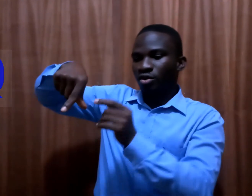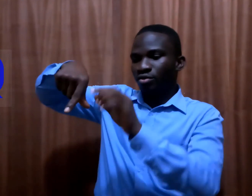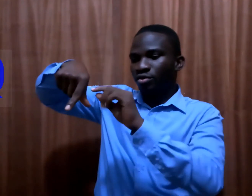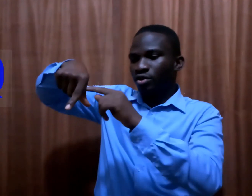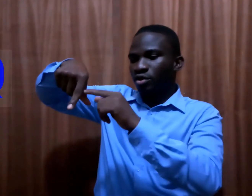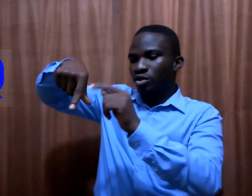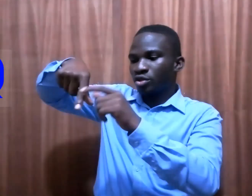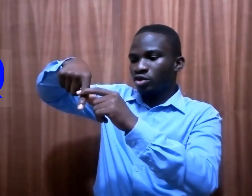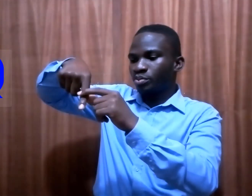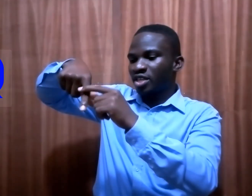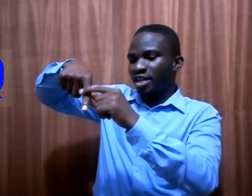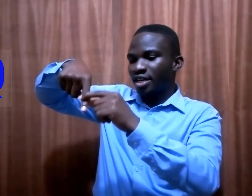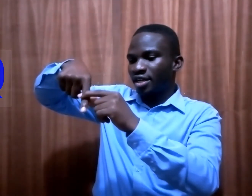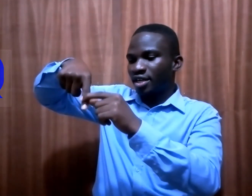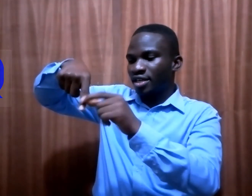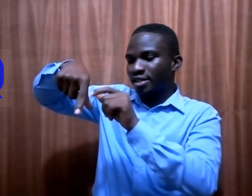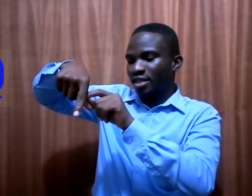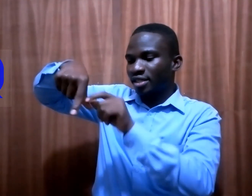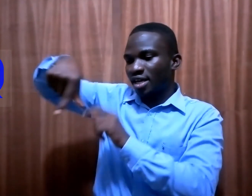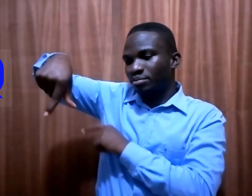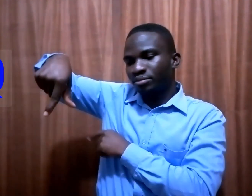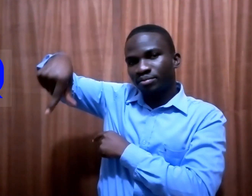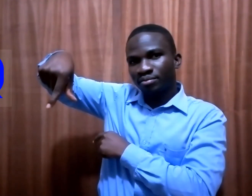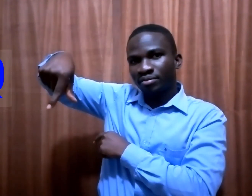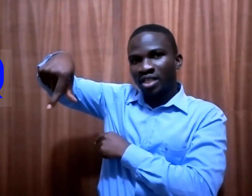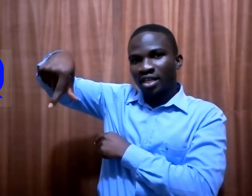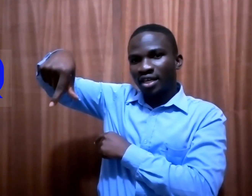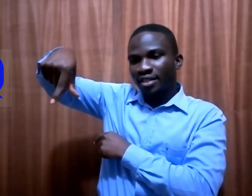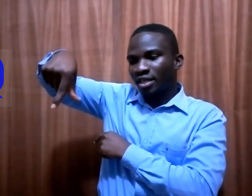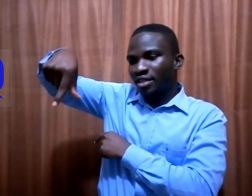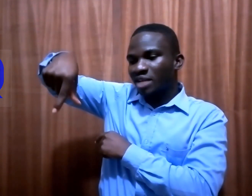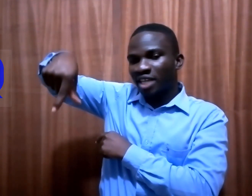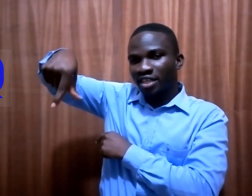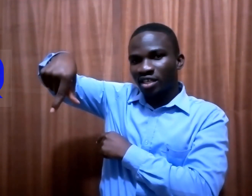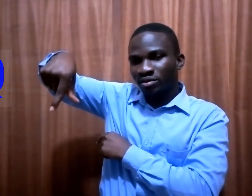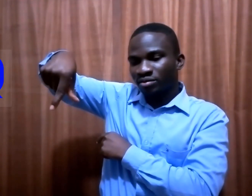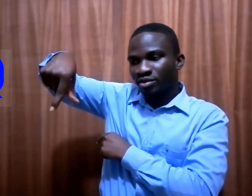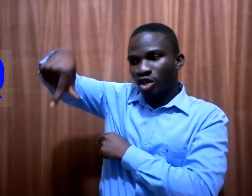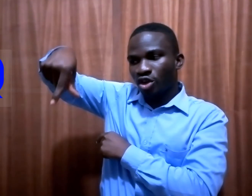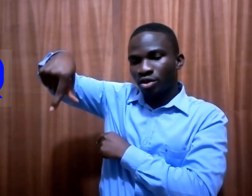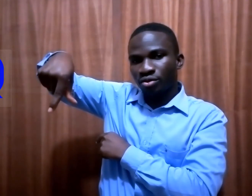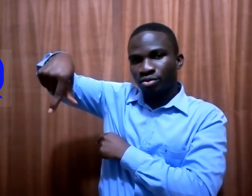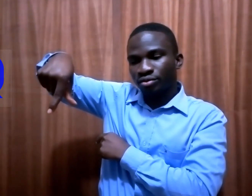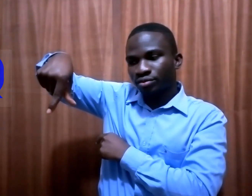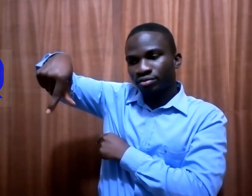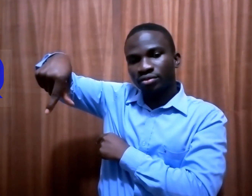Q. You open the index and the thumb and turn it upside down. Q.